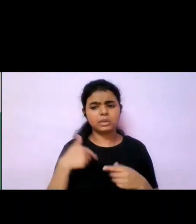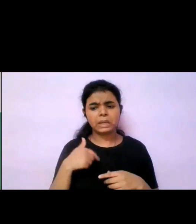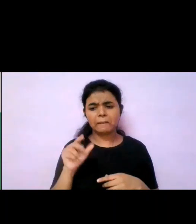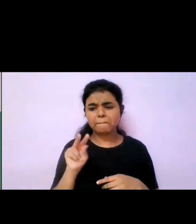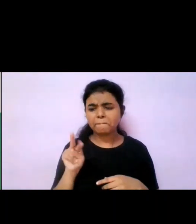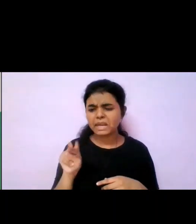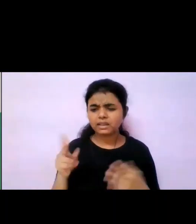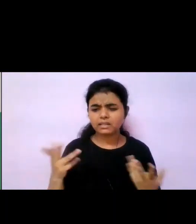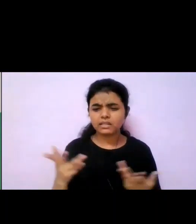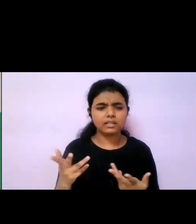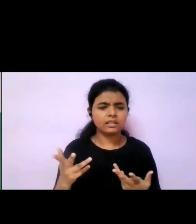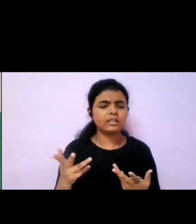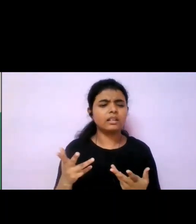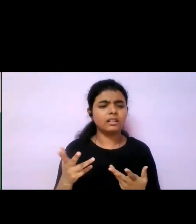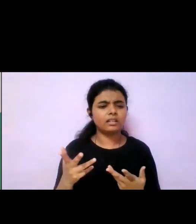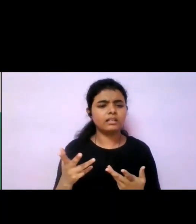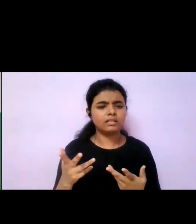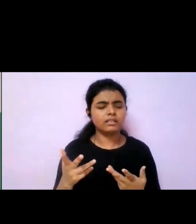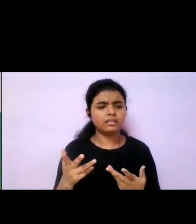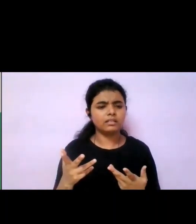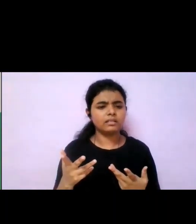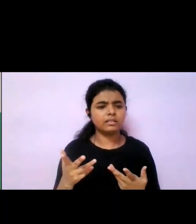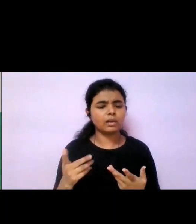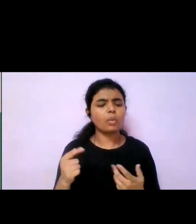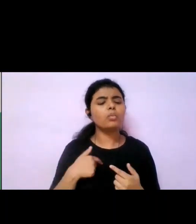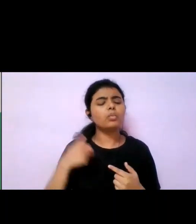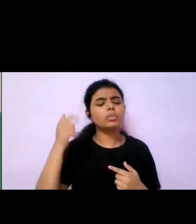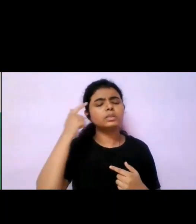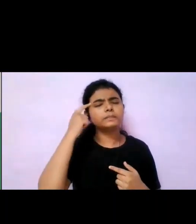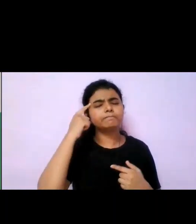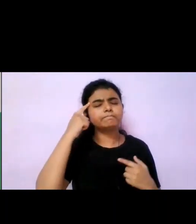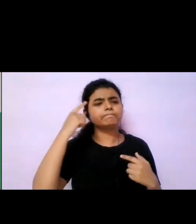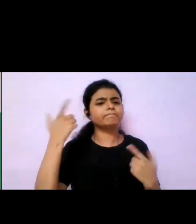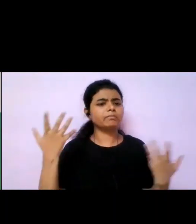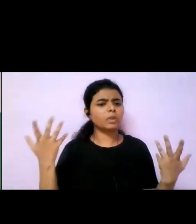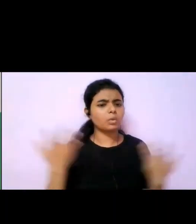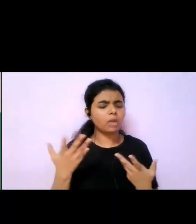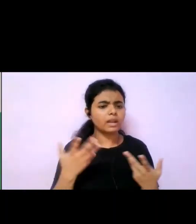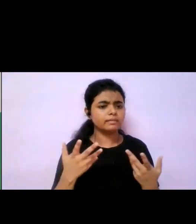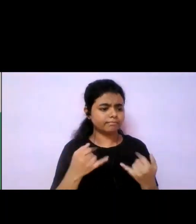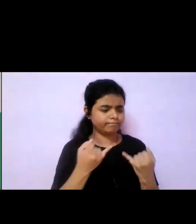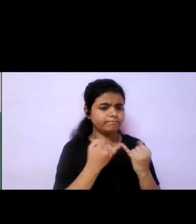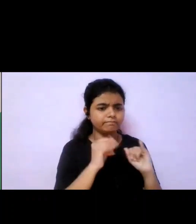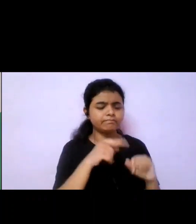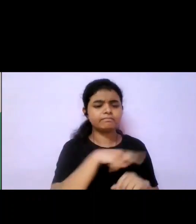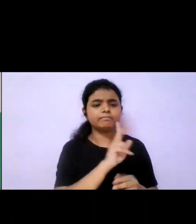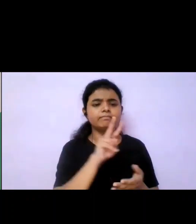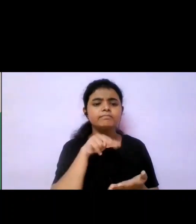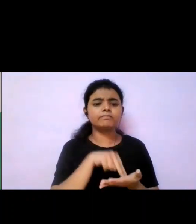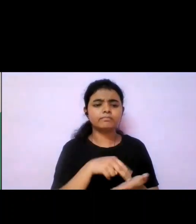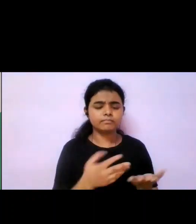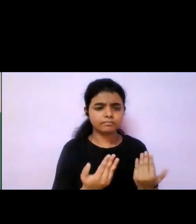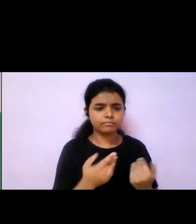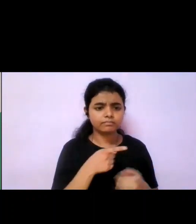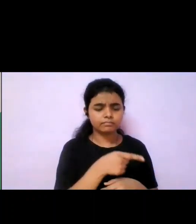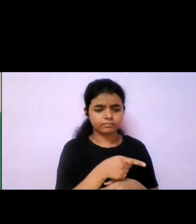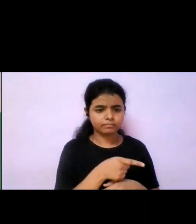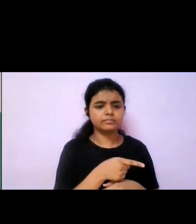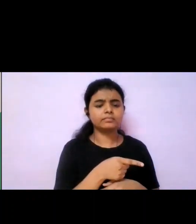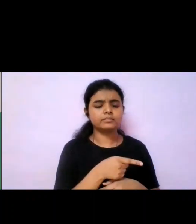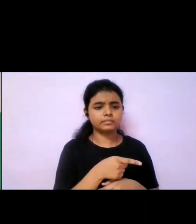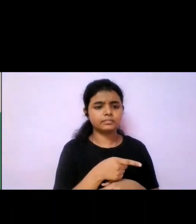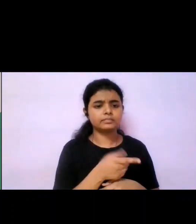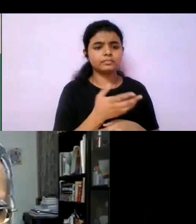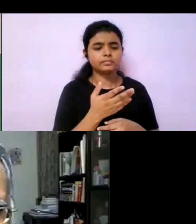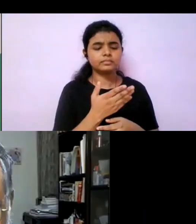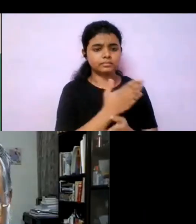mean by this, right? Why do we assume that you're dependent on, the interdependence actually has the disabled on the